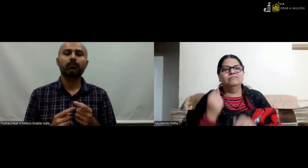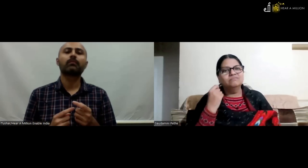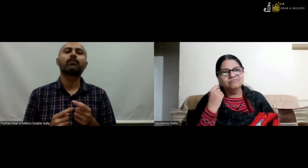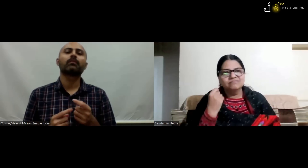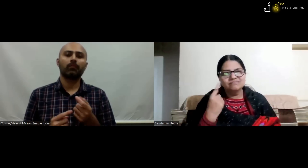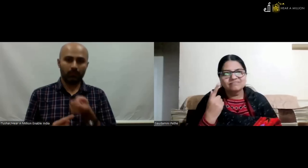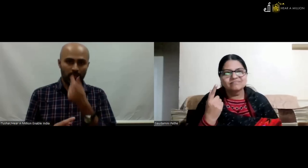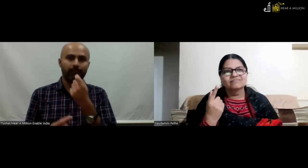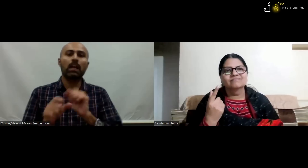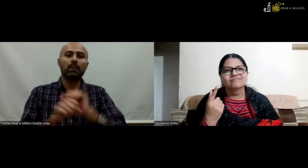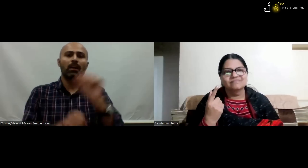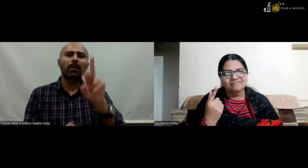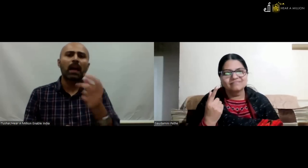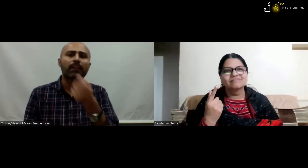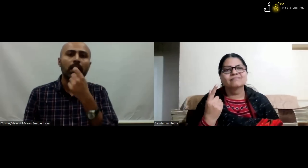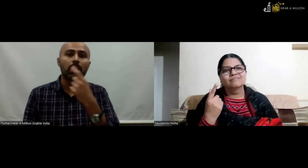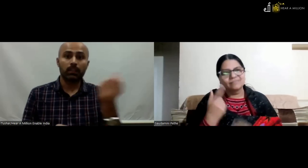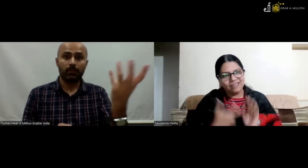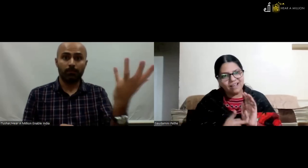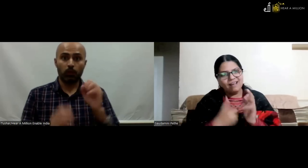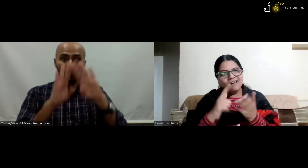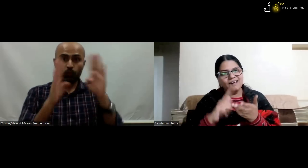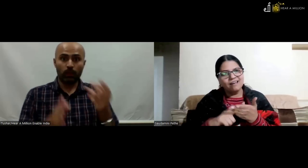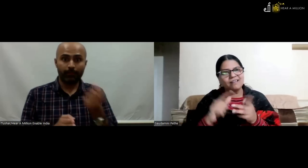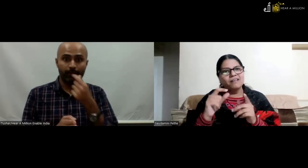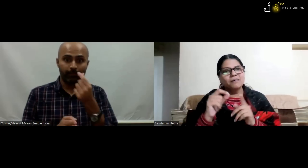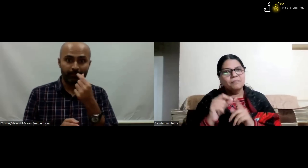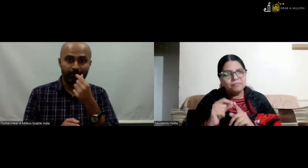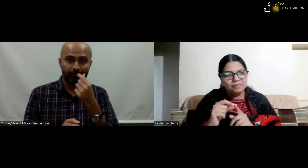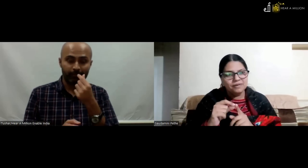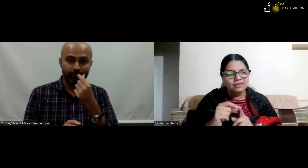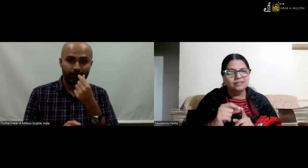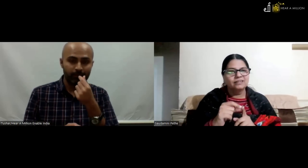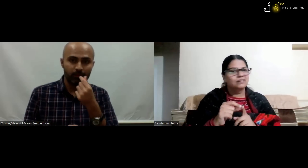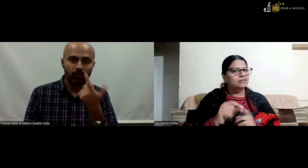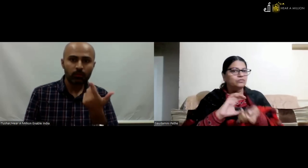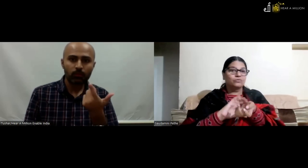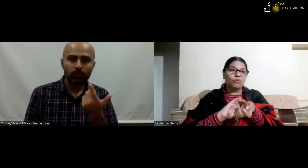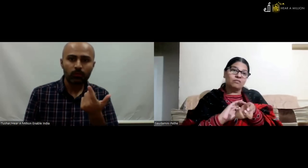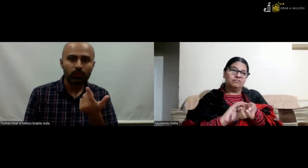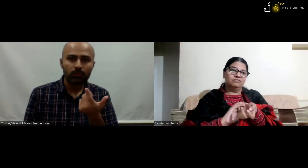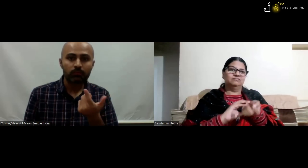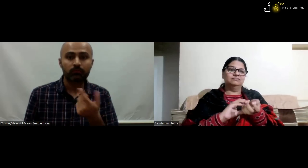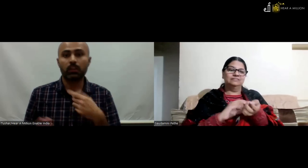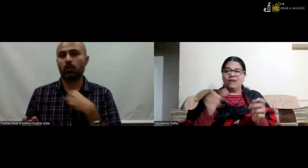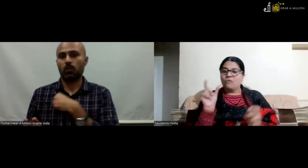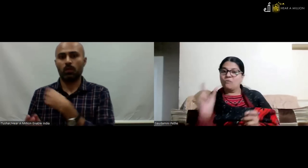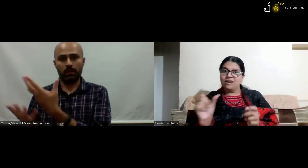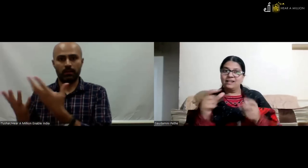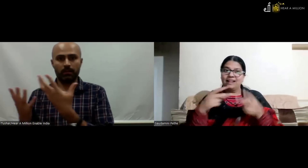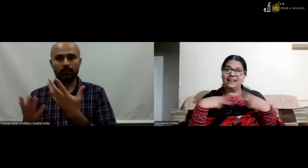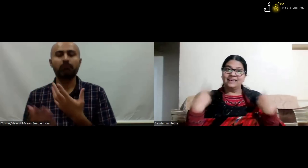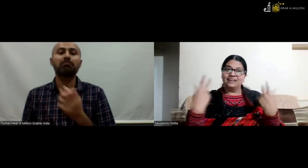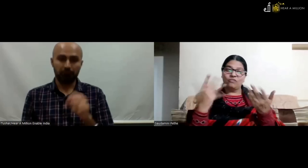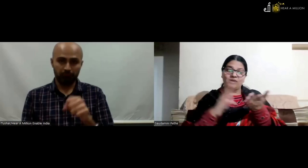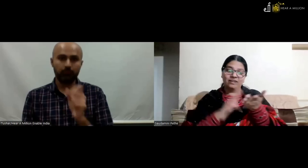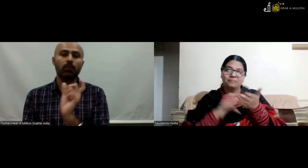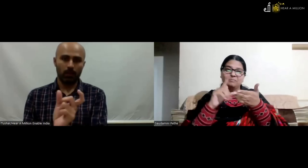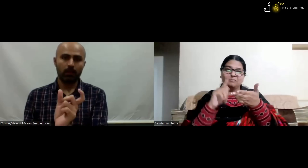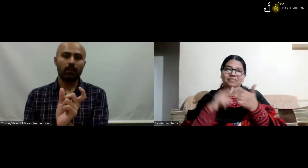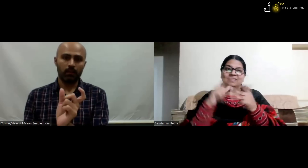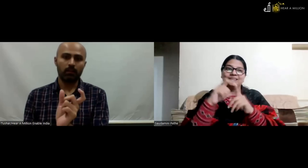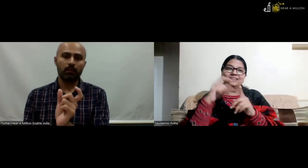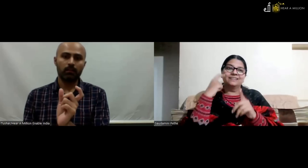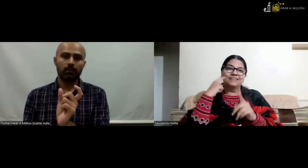have the medical certification certifying that you can. So we can get it from